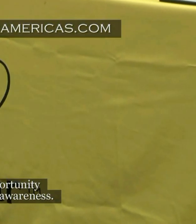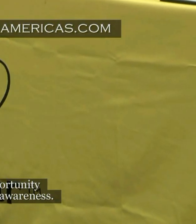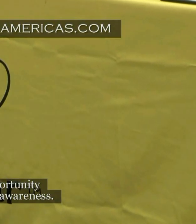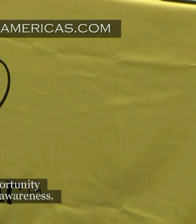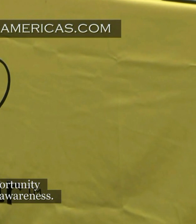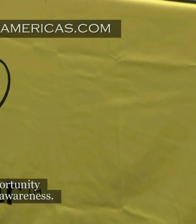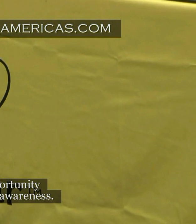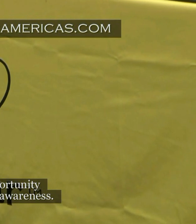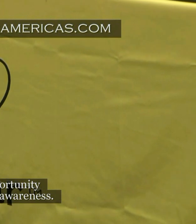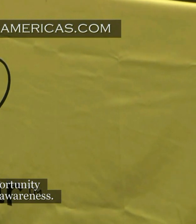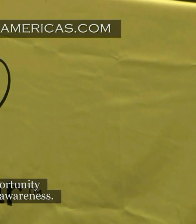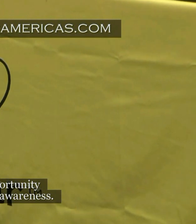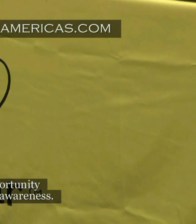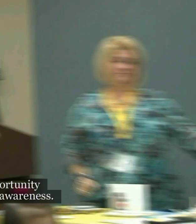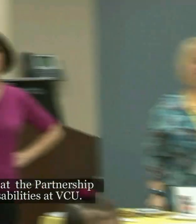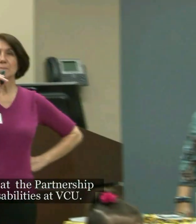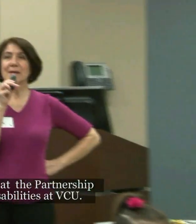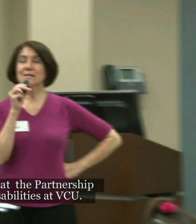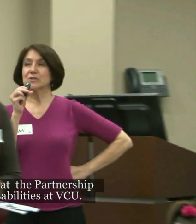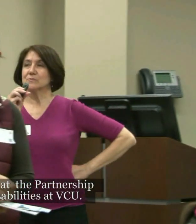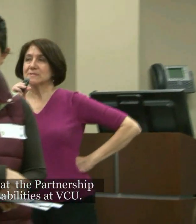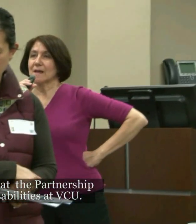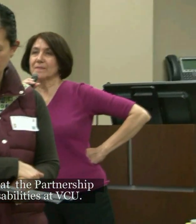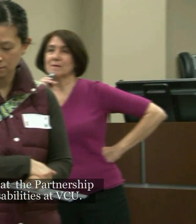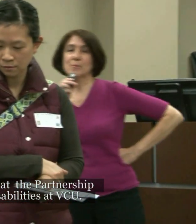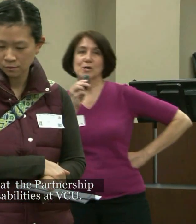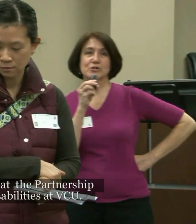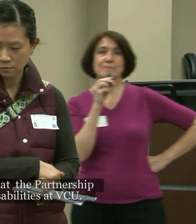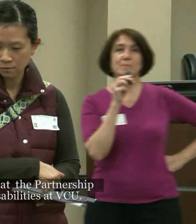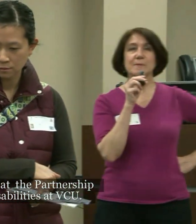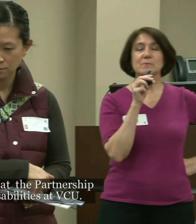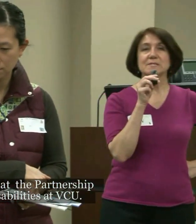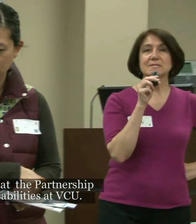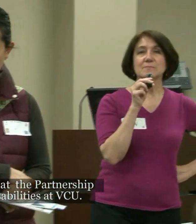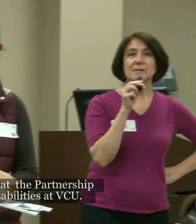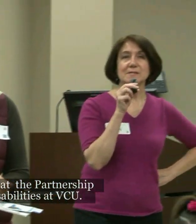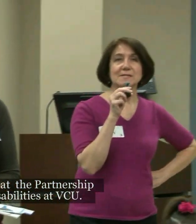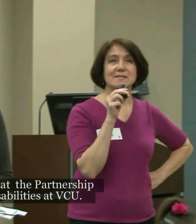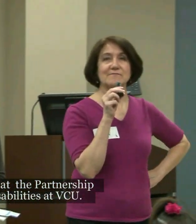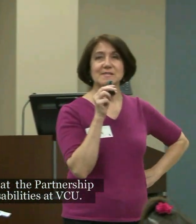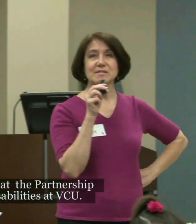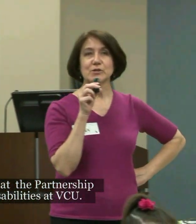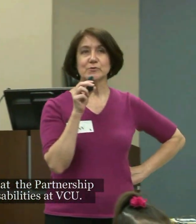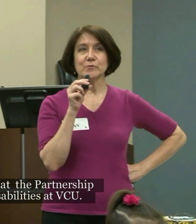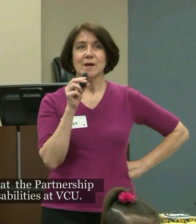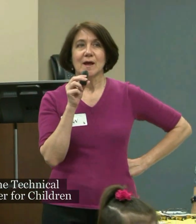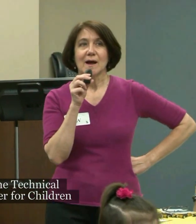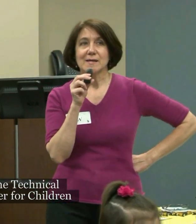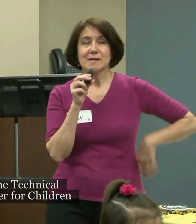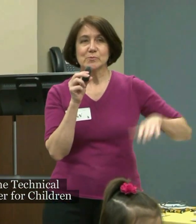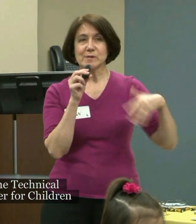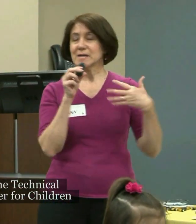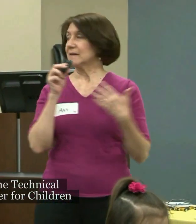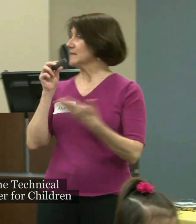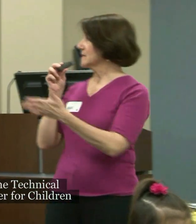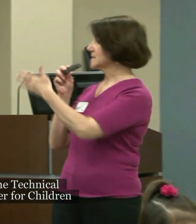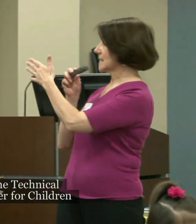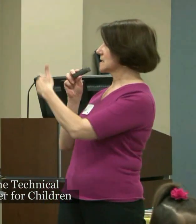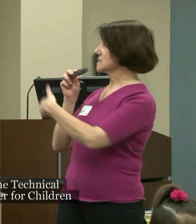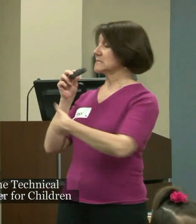Awareness. Hi, I'm Ann Hughes at the Institute for People with Disabilities at ECU. I coordinate the Technical